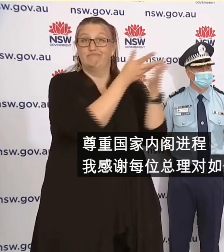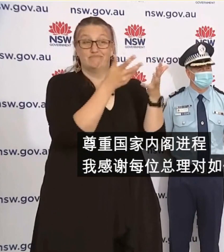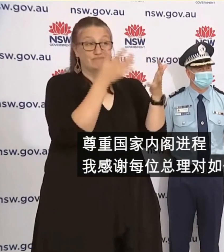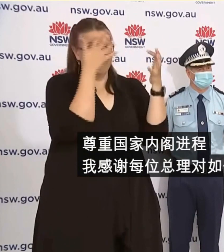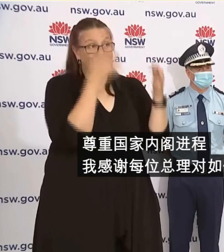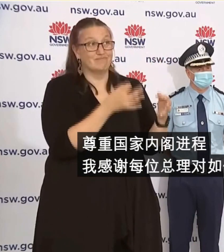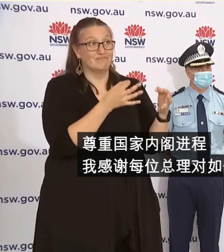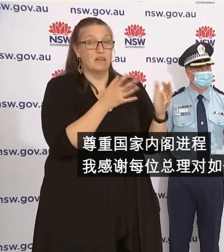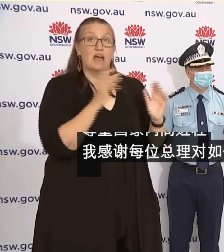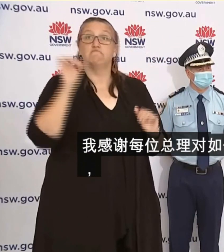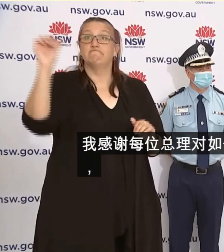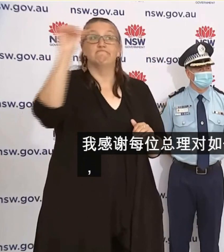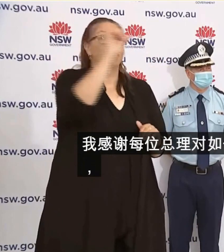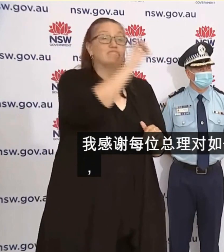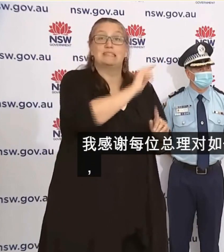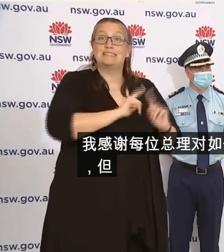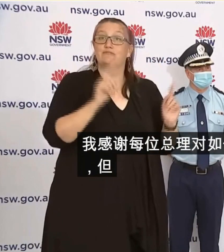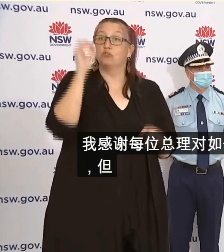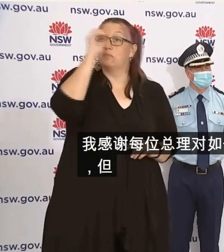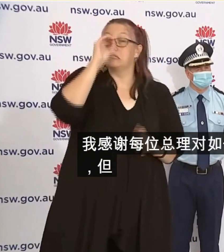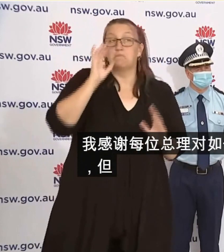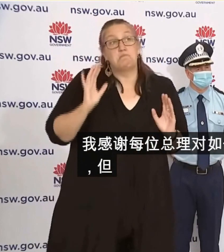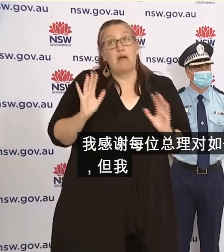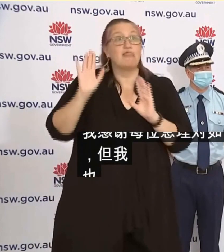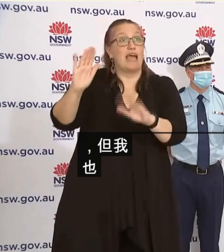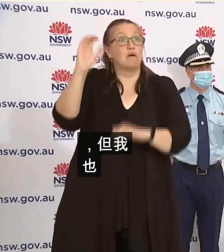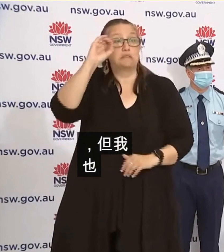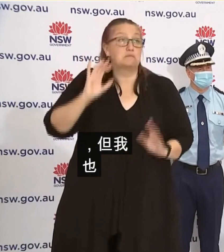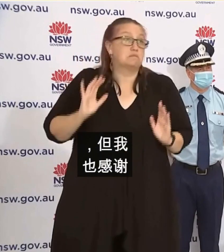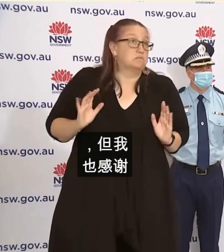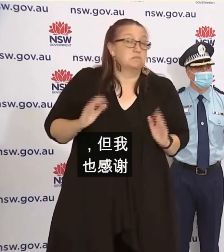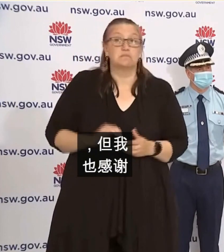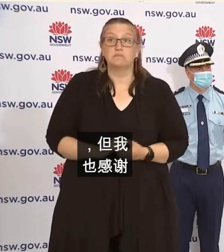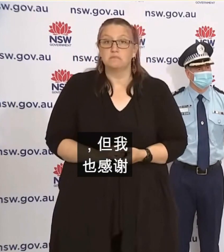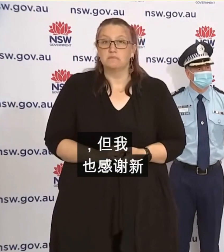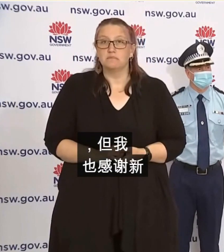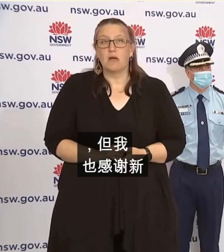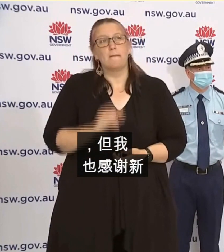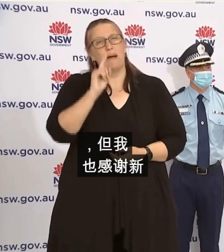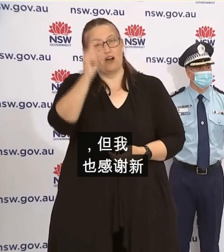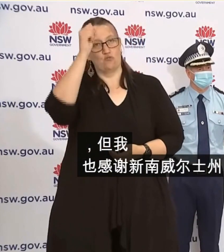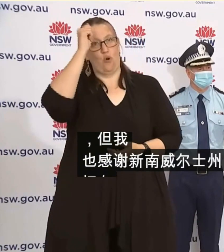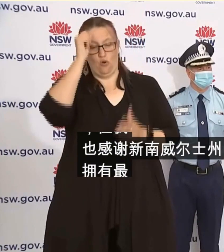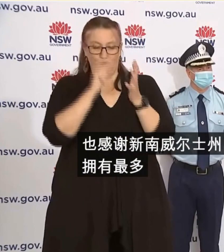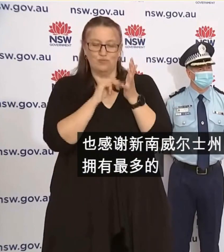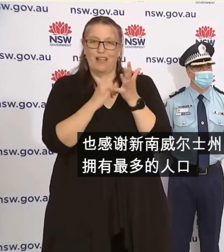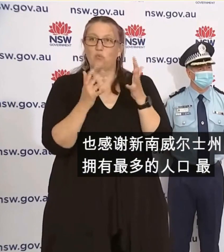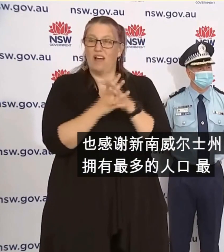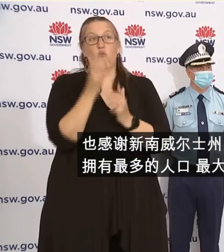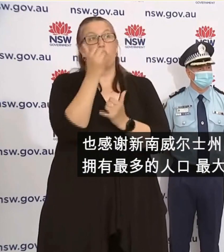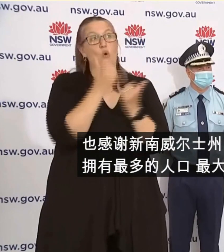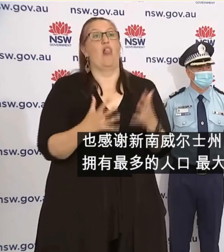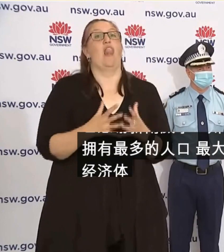appreciate every Premier has a view on how things should be done, but I also appreciate that New South Wales has the